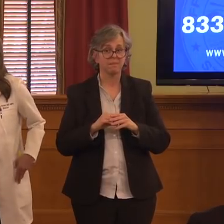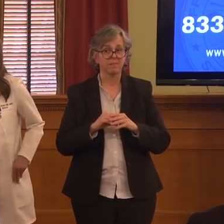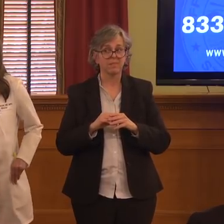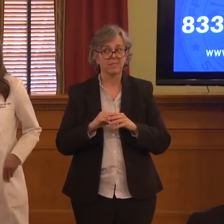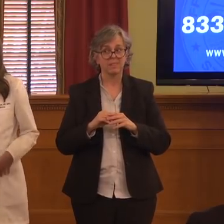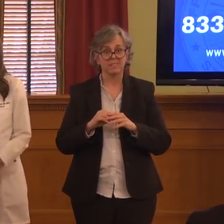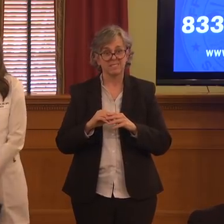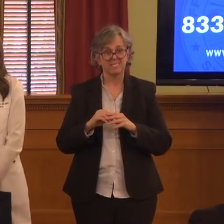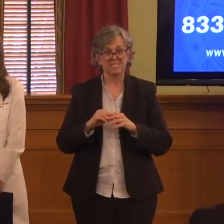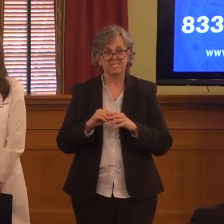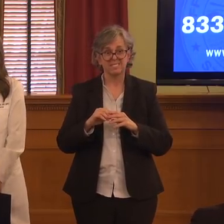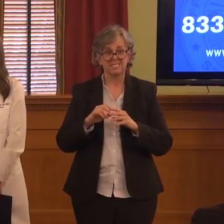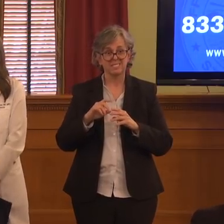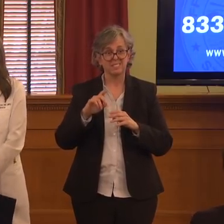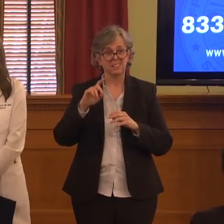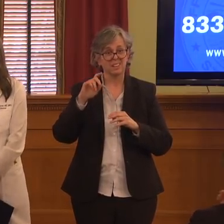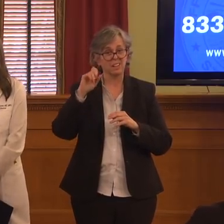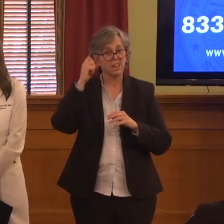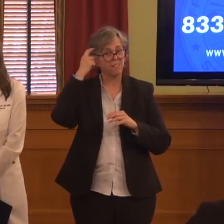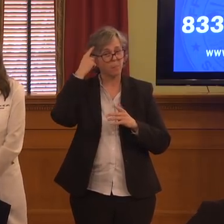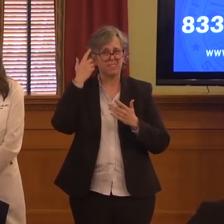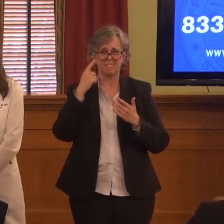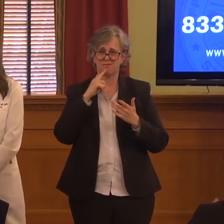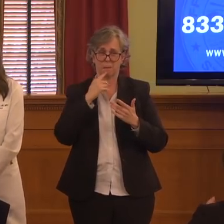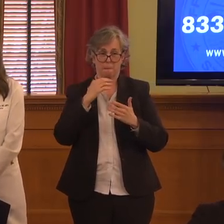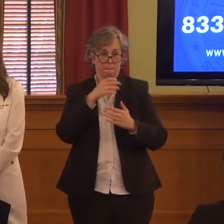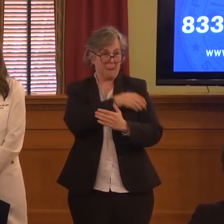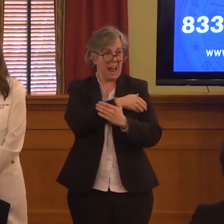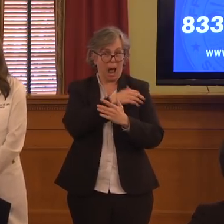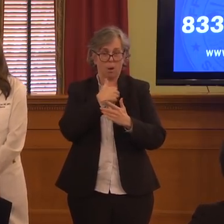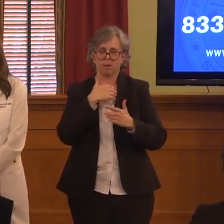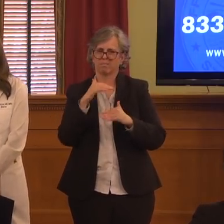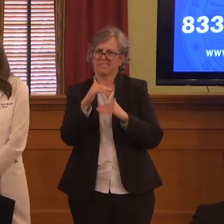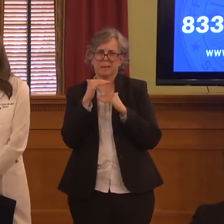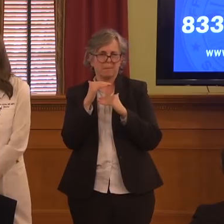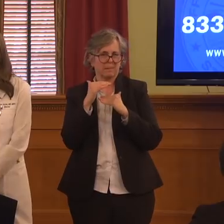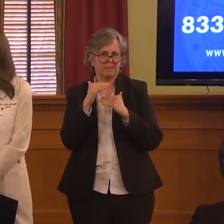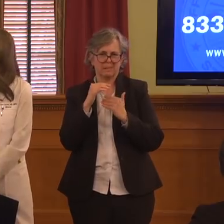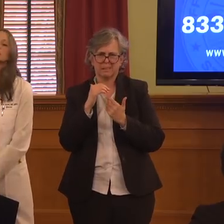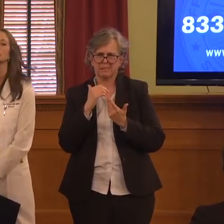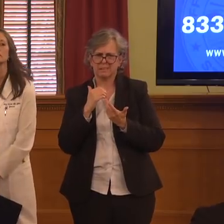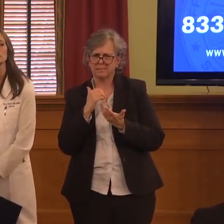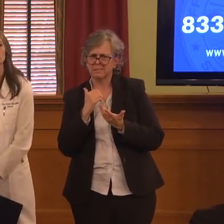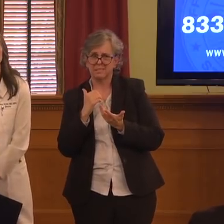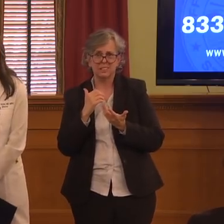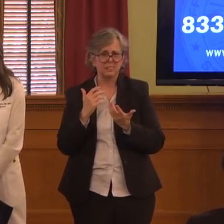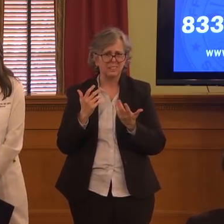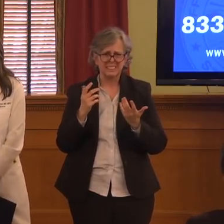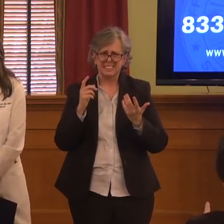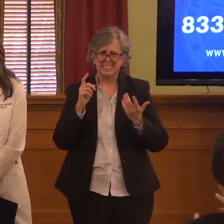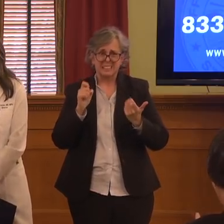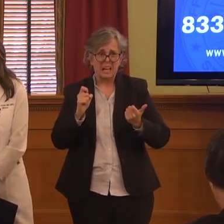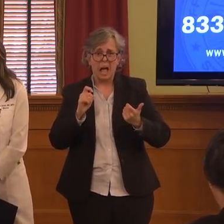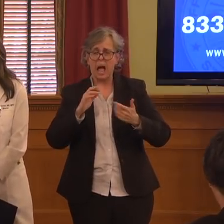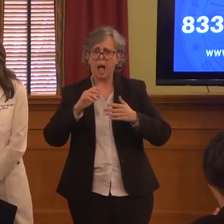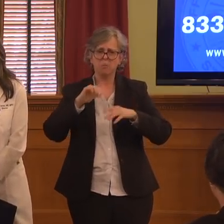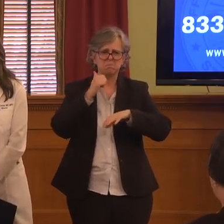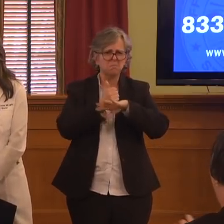government can only do so much and only should do so much. We can make these orders about mass